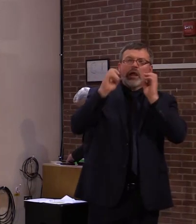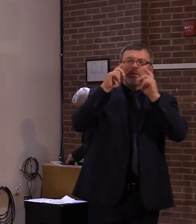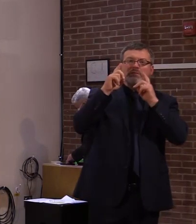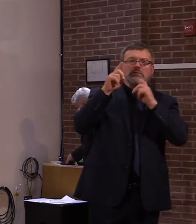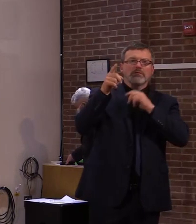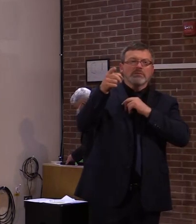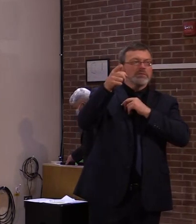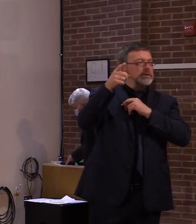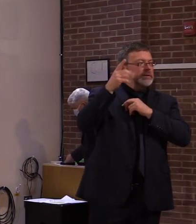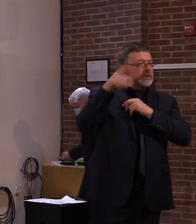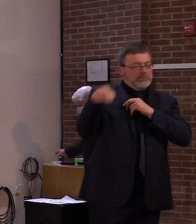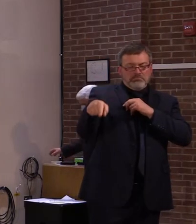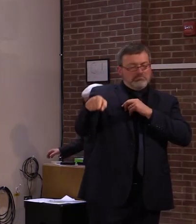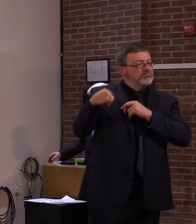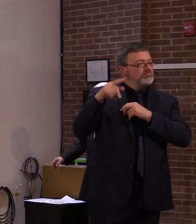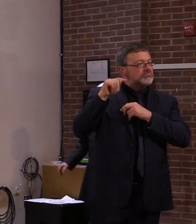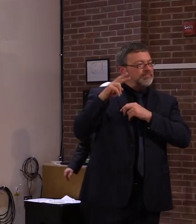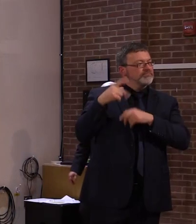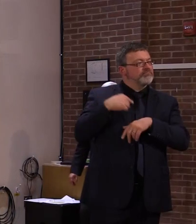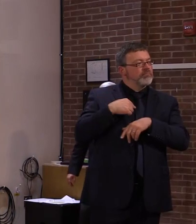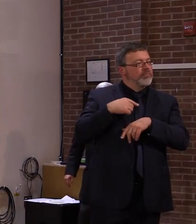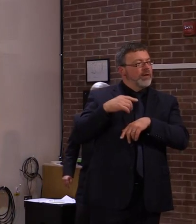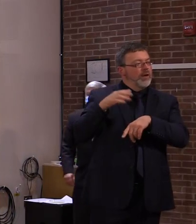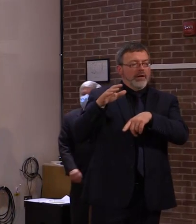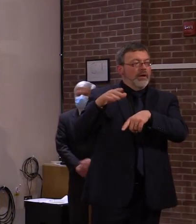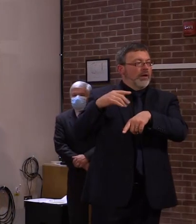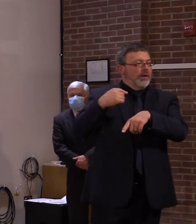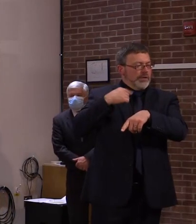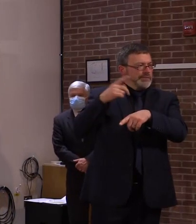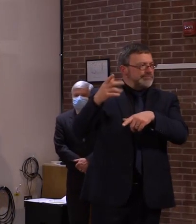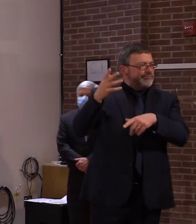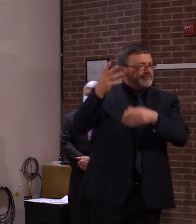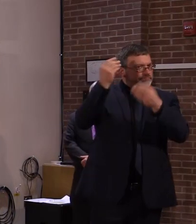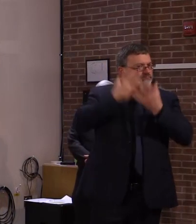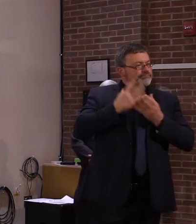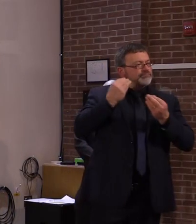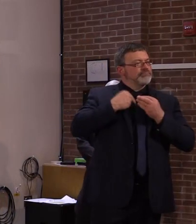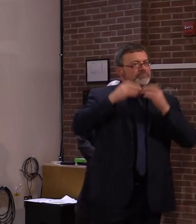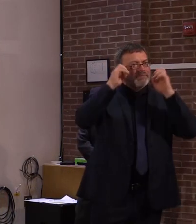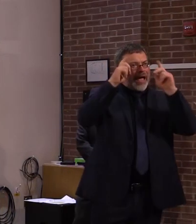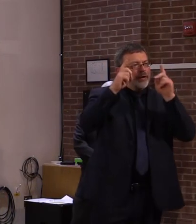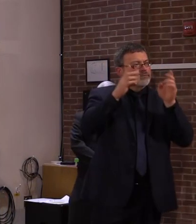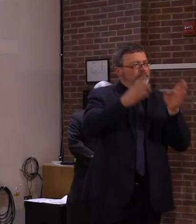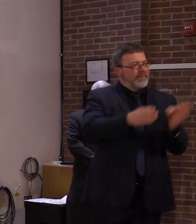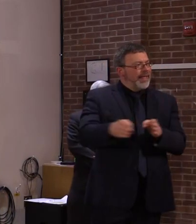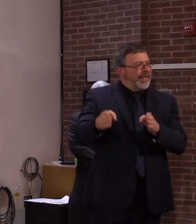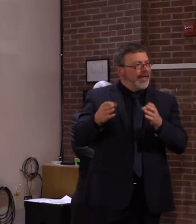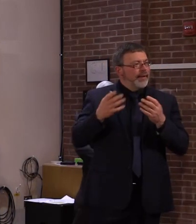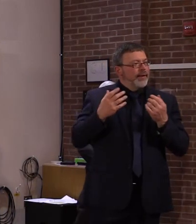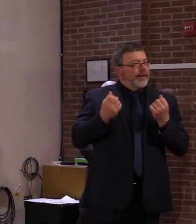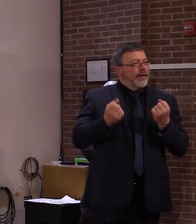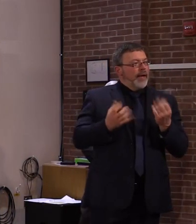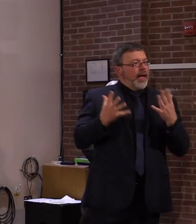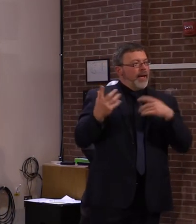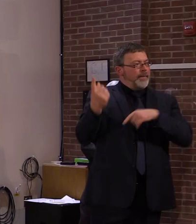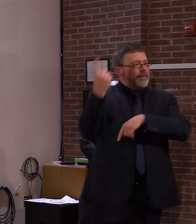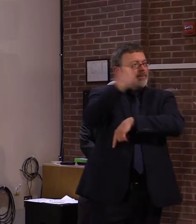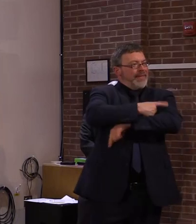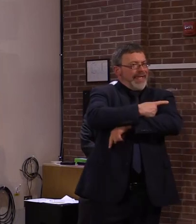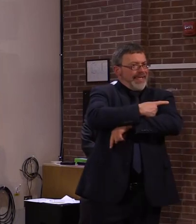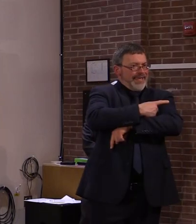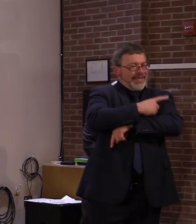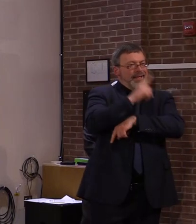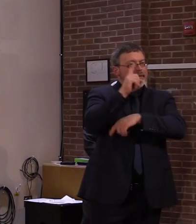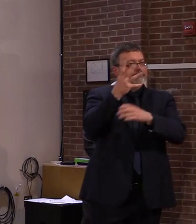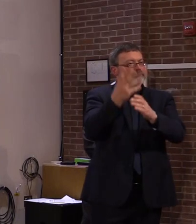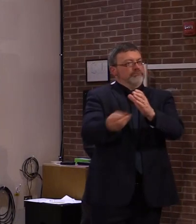of Education survey to track lost instructional days, but we haven't seen any published results of that yet. Are